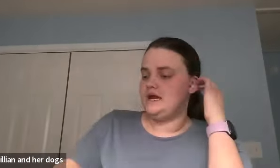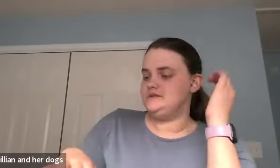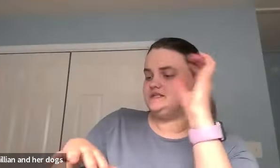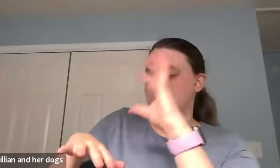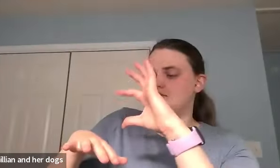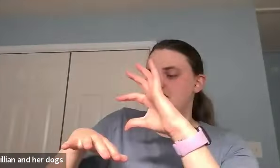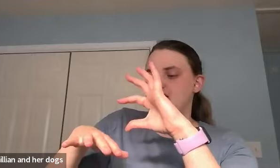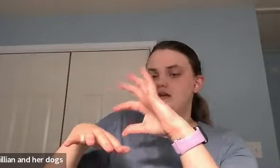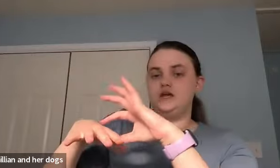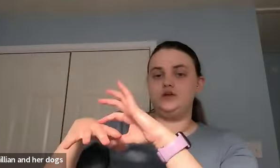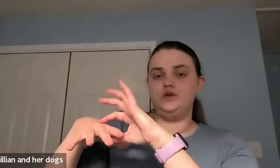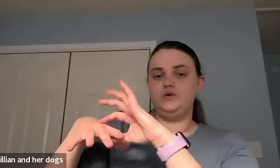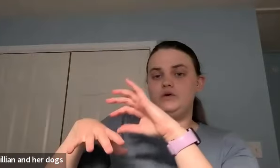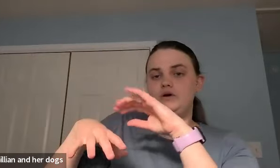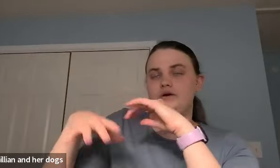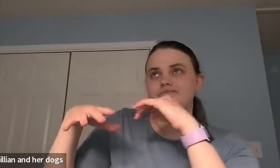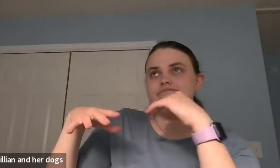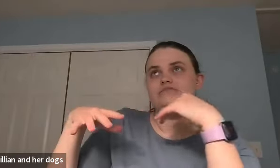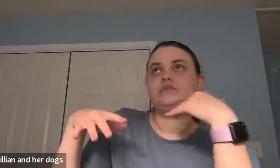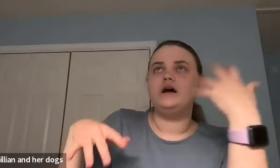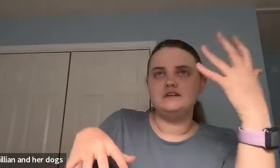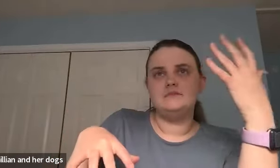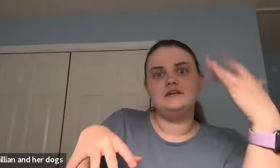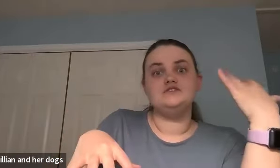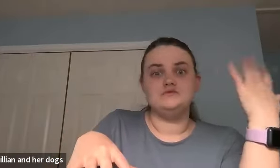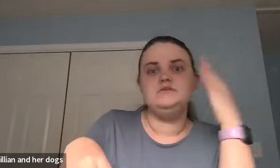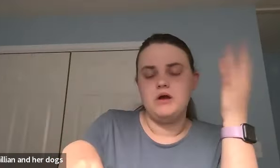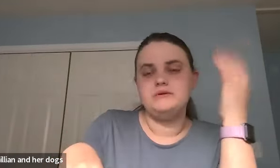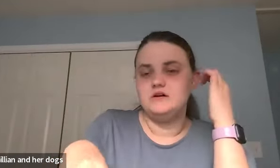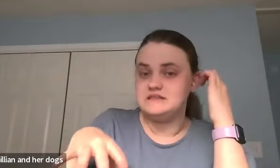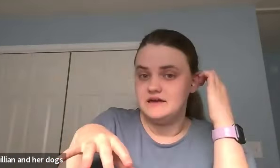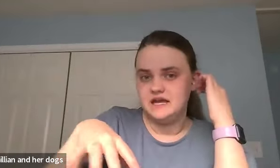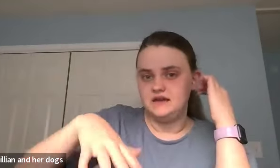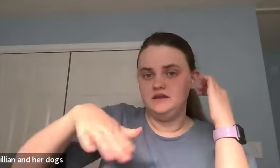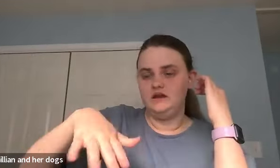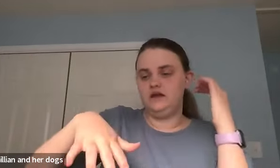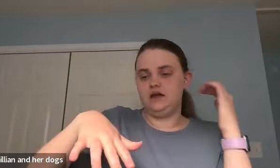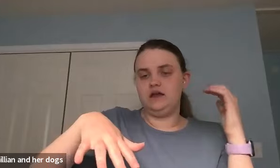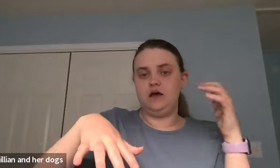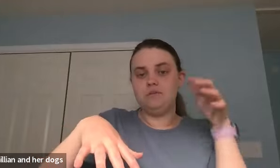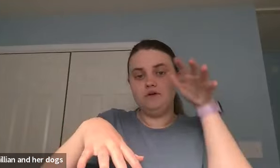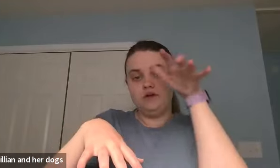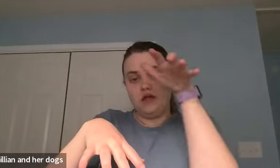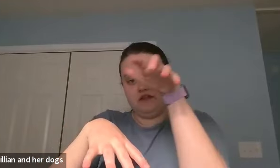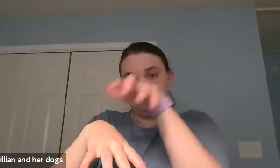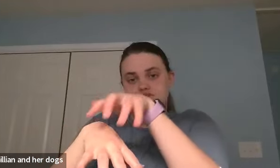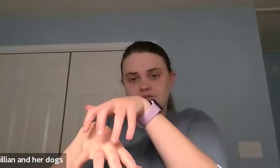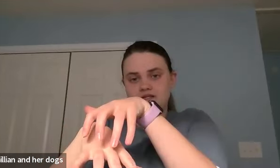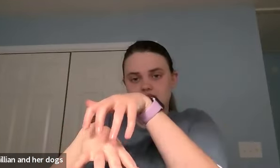grapes is going to be your non-dominant. So you're probably y'all's left hand kind of up, and then your dominant is going to